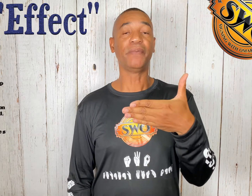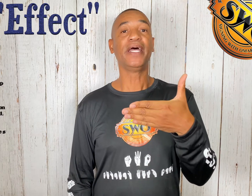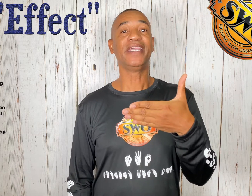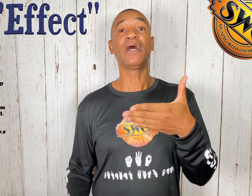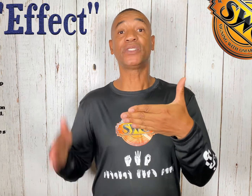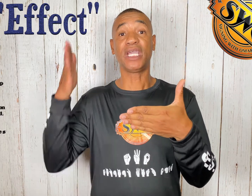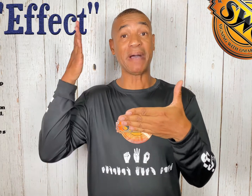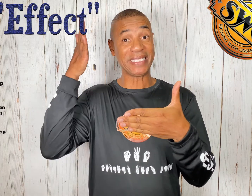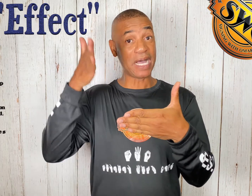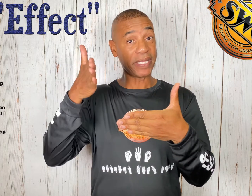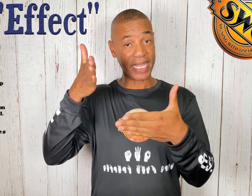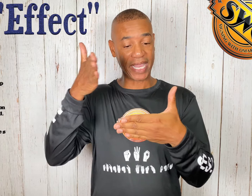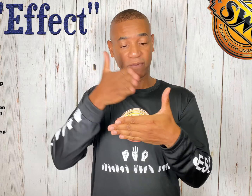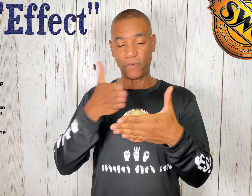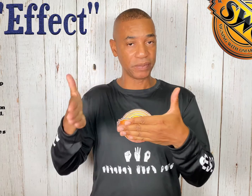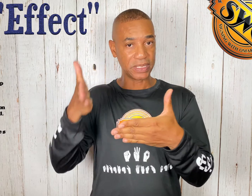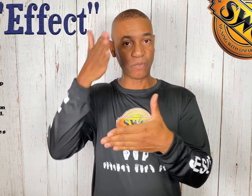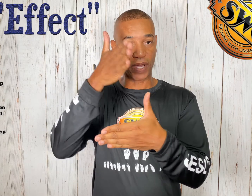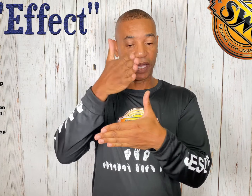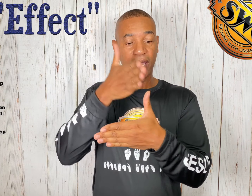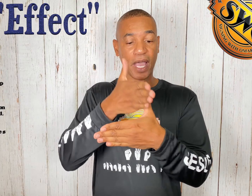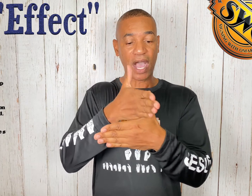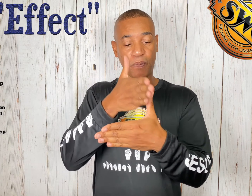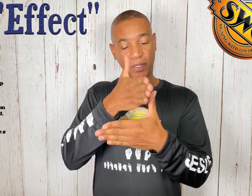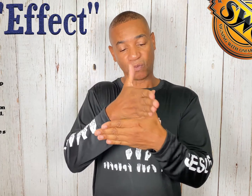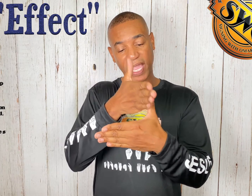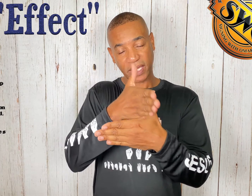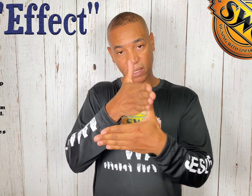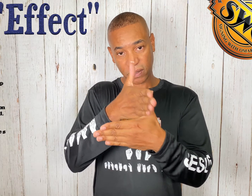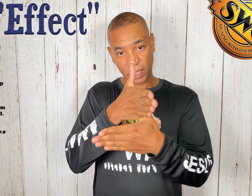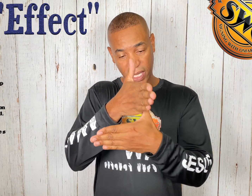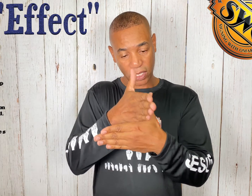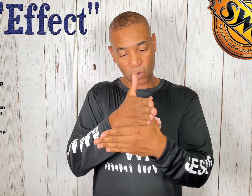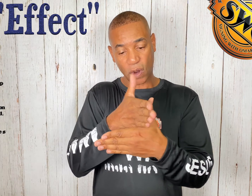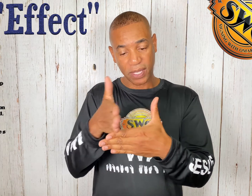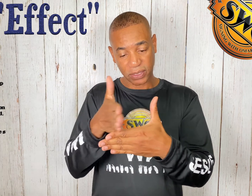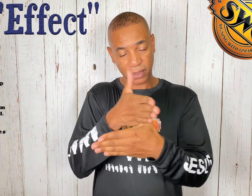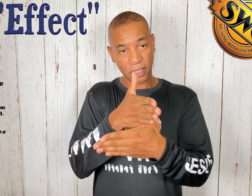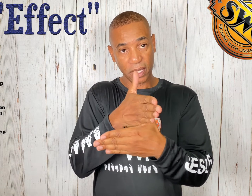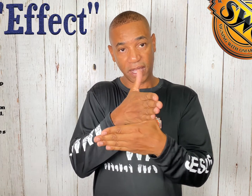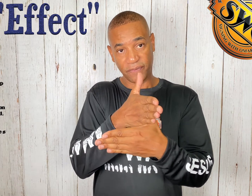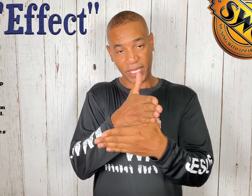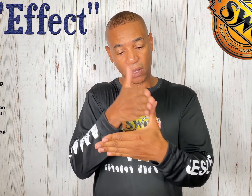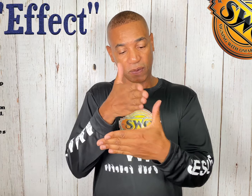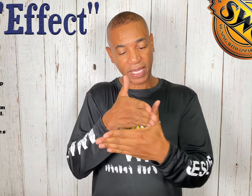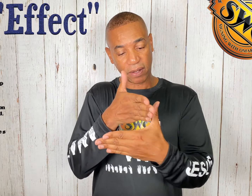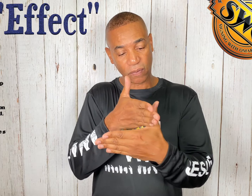Then I will take my dominant hand, formed the same way. I'll put it right here in the cross of or right here, right where